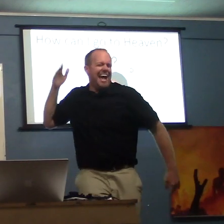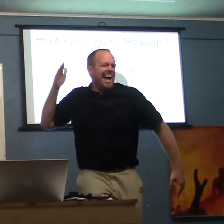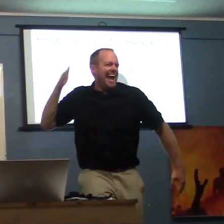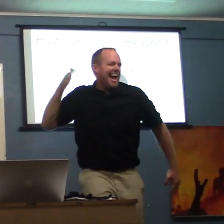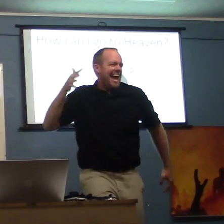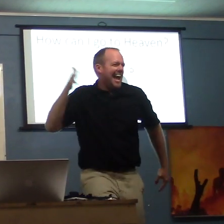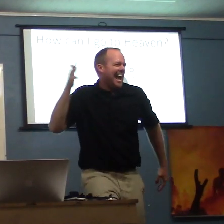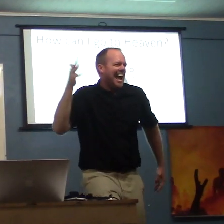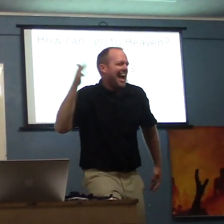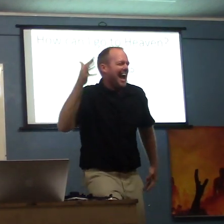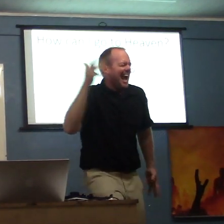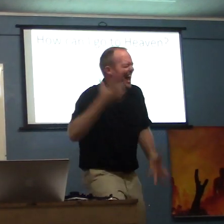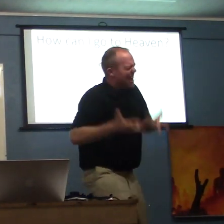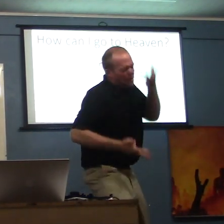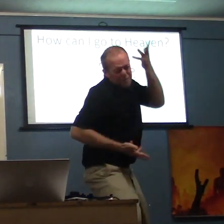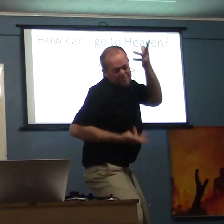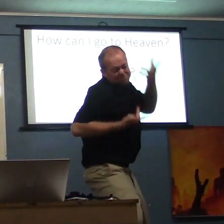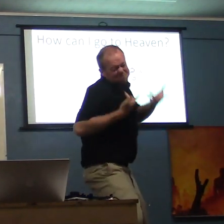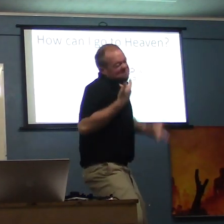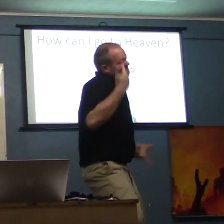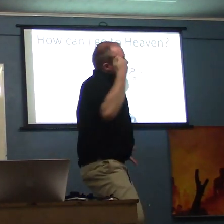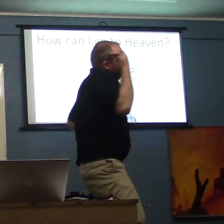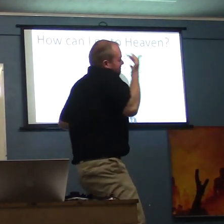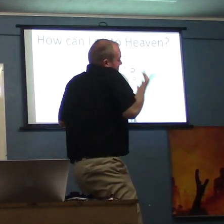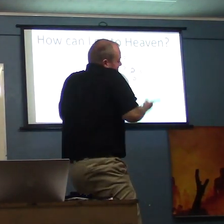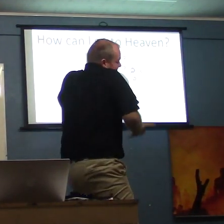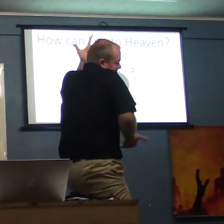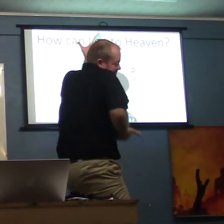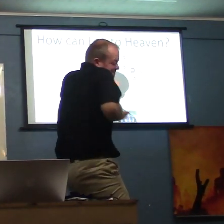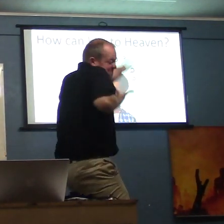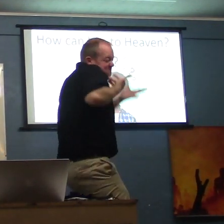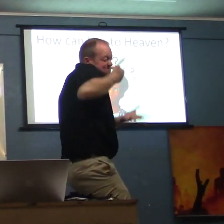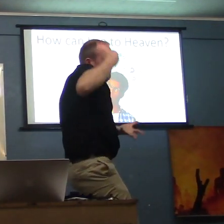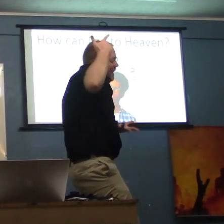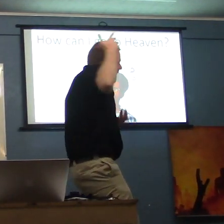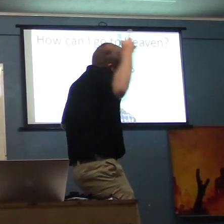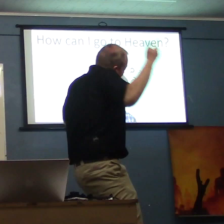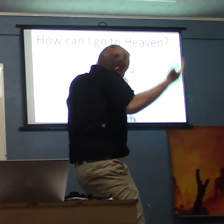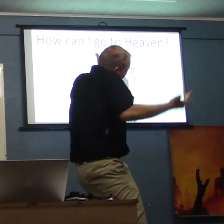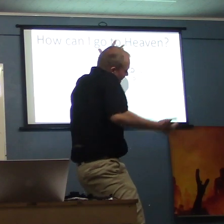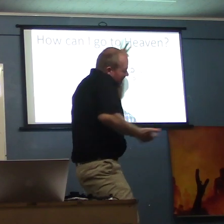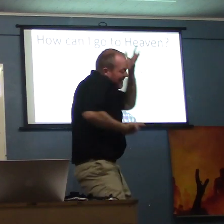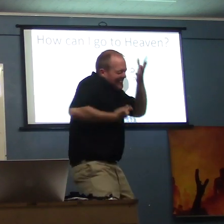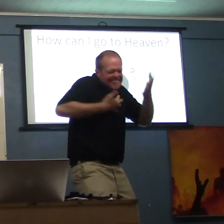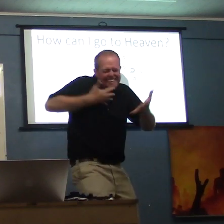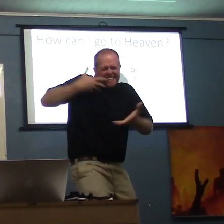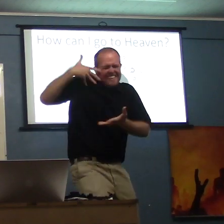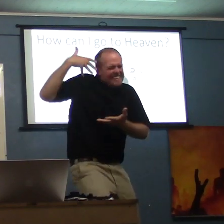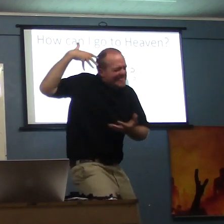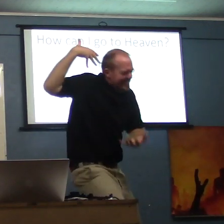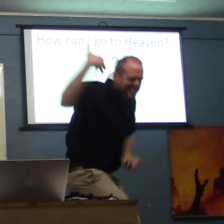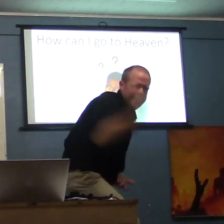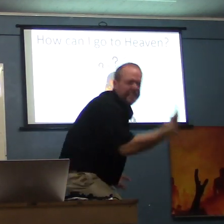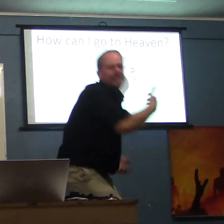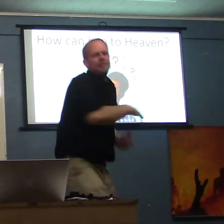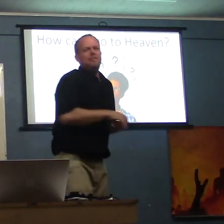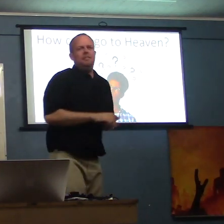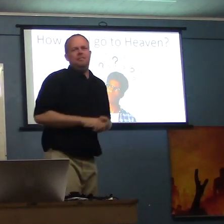Never. It's going to be forever and ever and ever. And it's going to be torment and pain and just terrible pain.